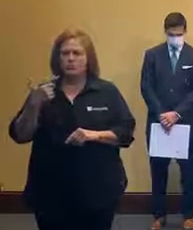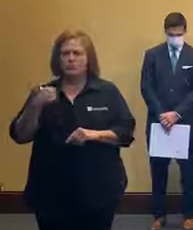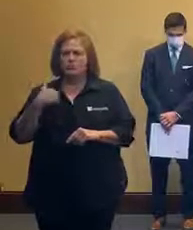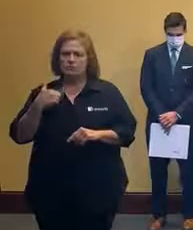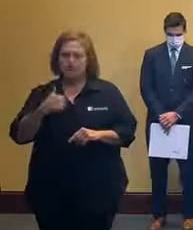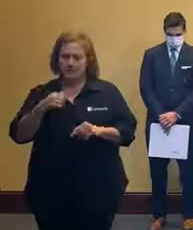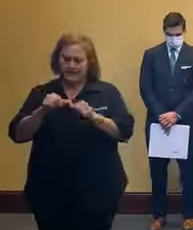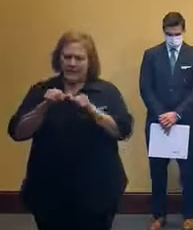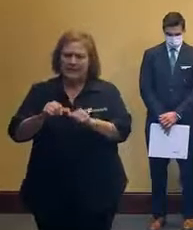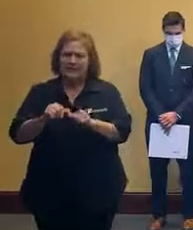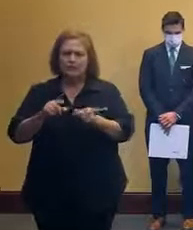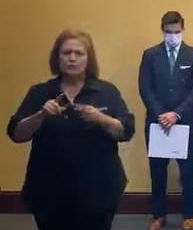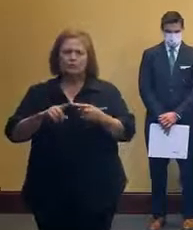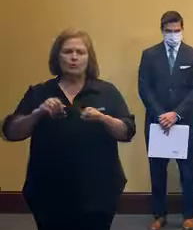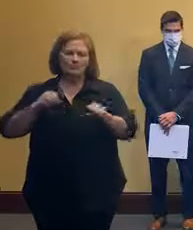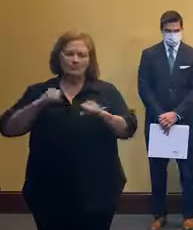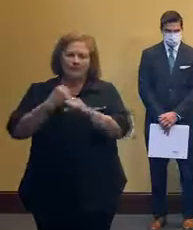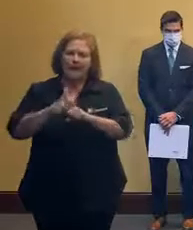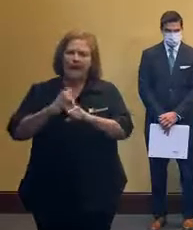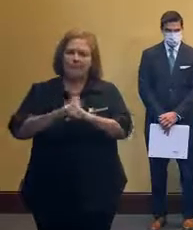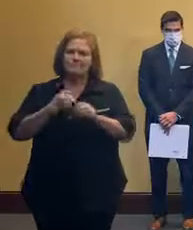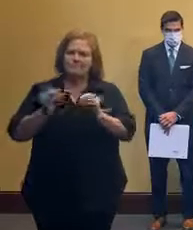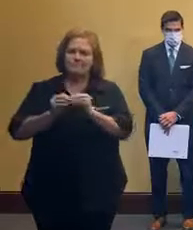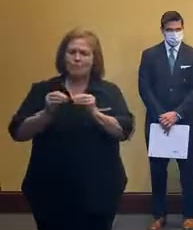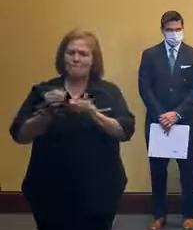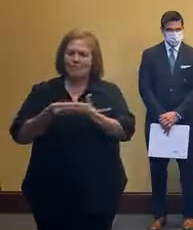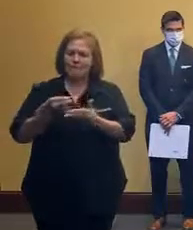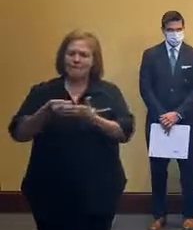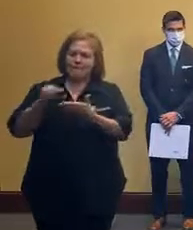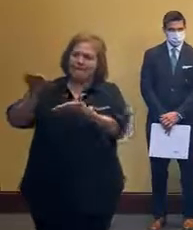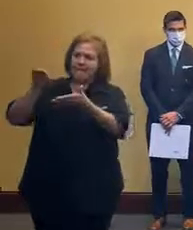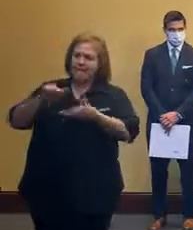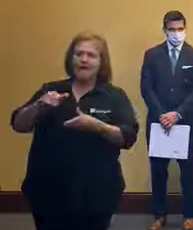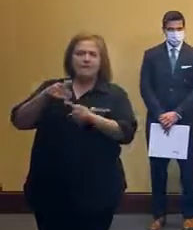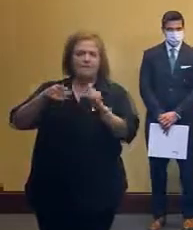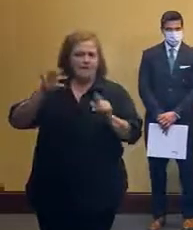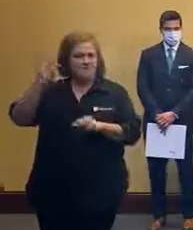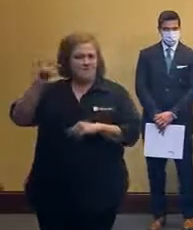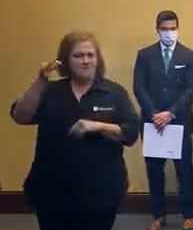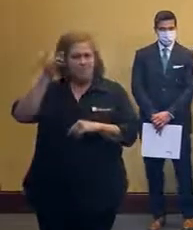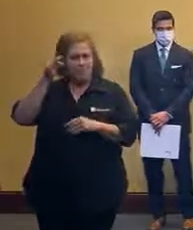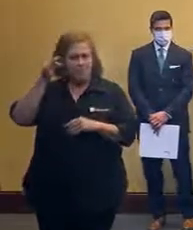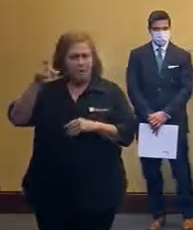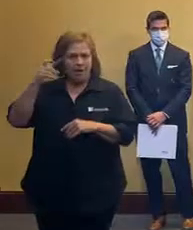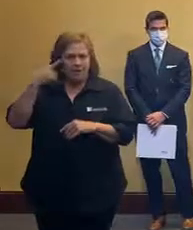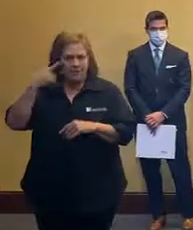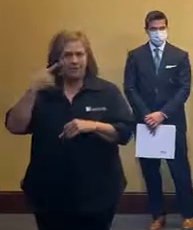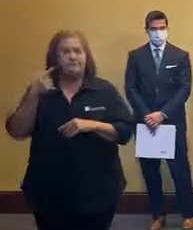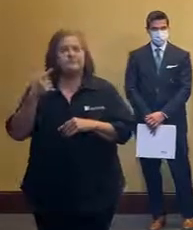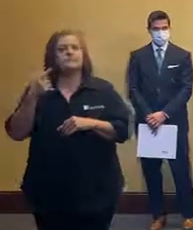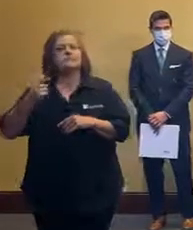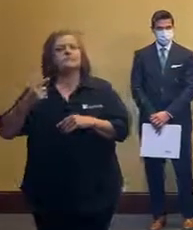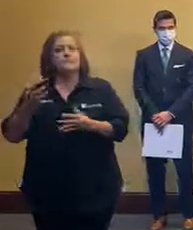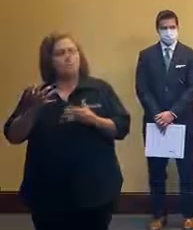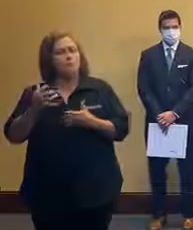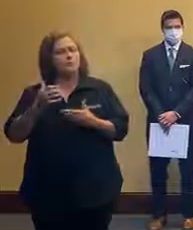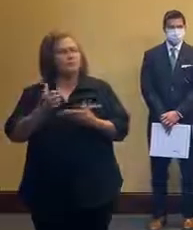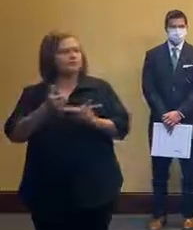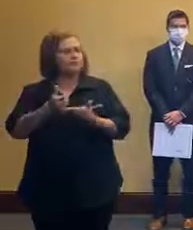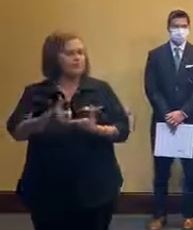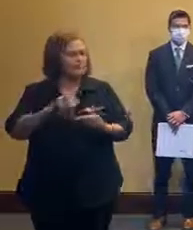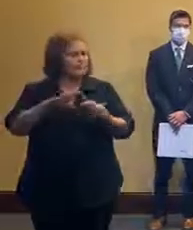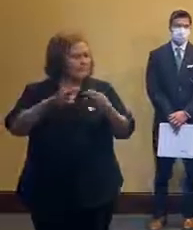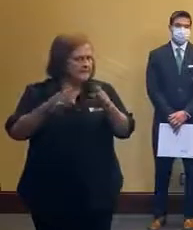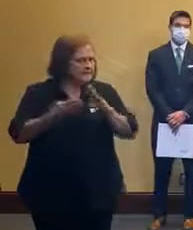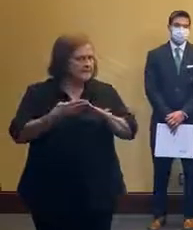for the federal dollars that we are advocating for to help aid the city in